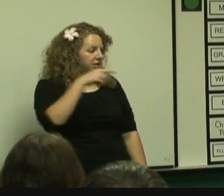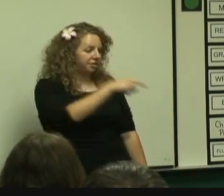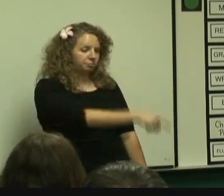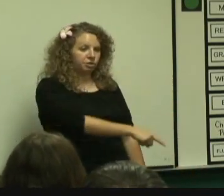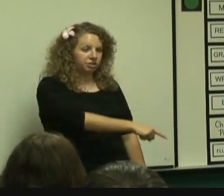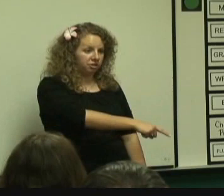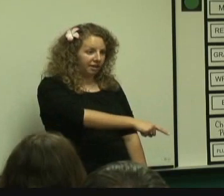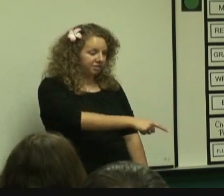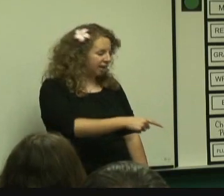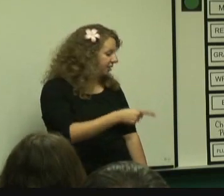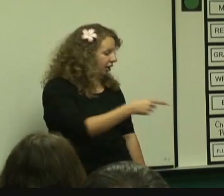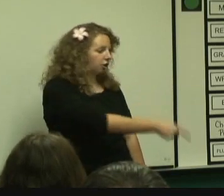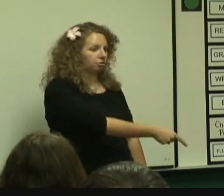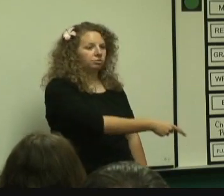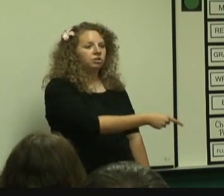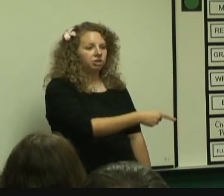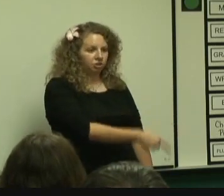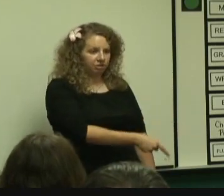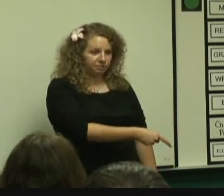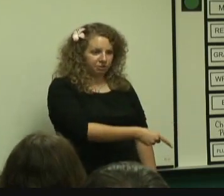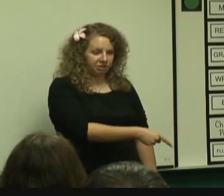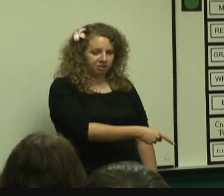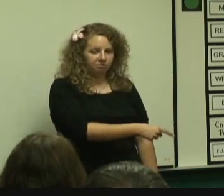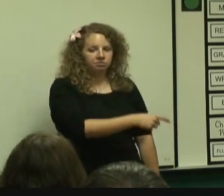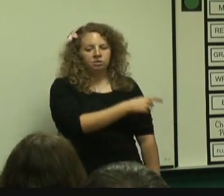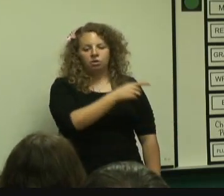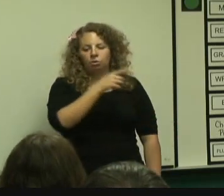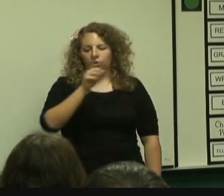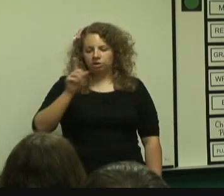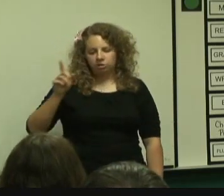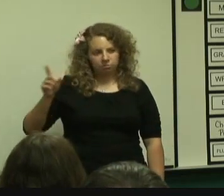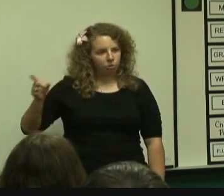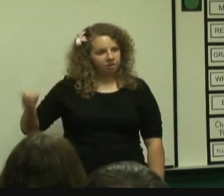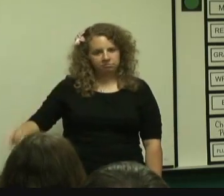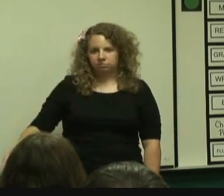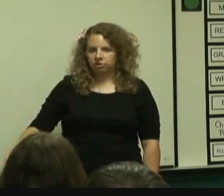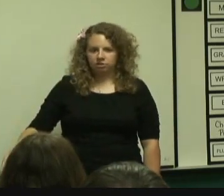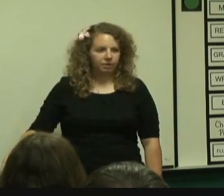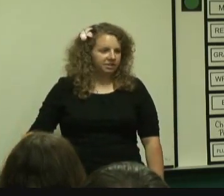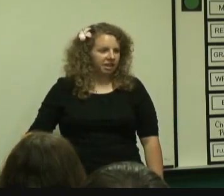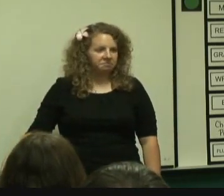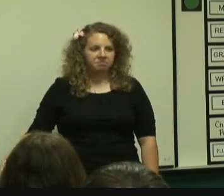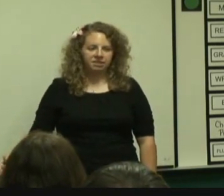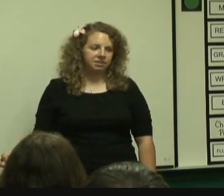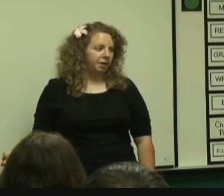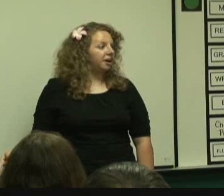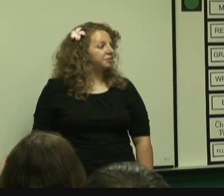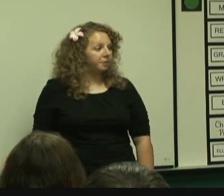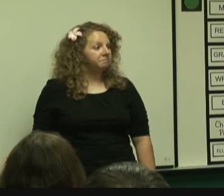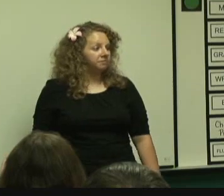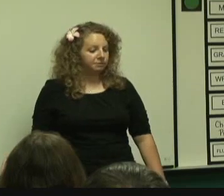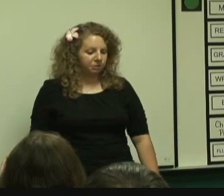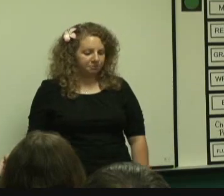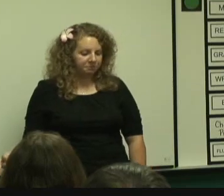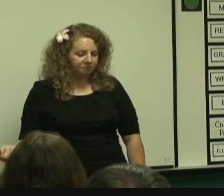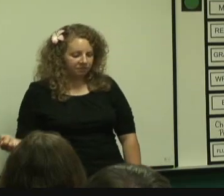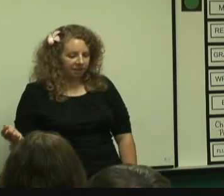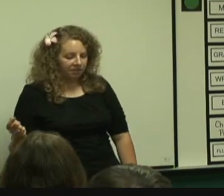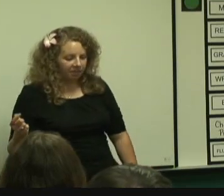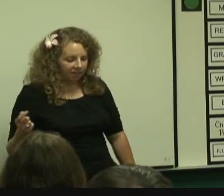either point to your left side, like, oh, you know, this person, or you can point to your right side. It doesn't matter either way. It's up to you. And